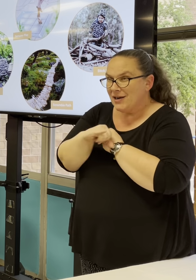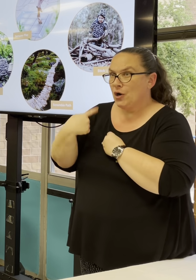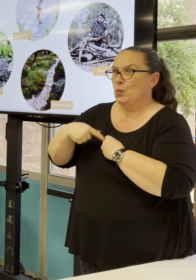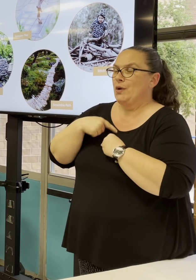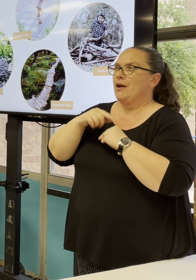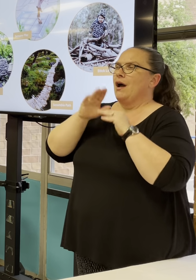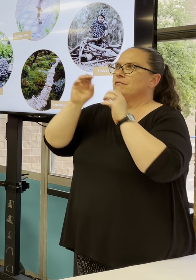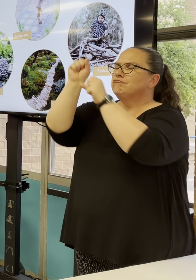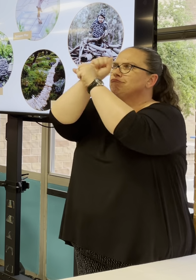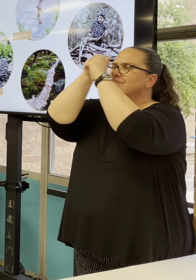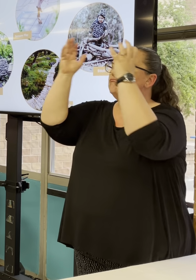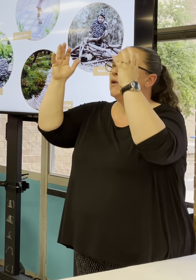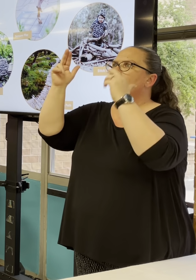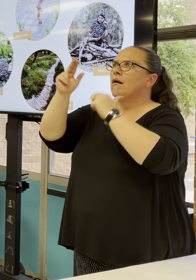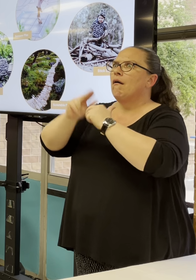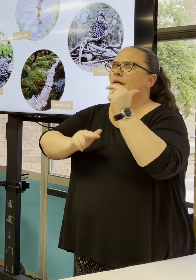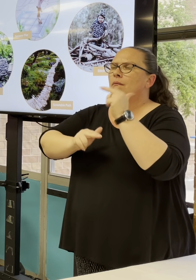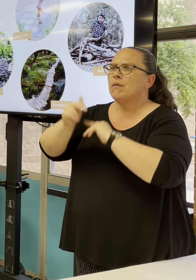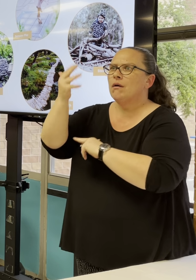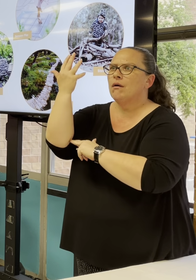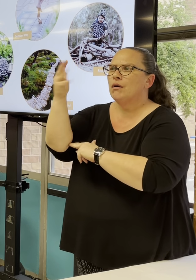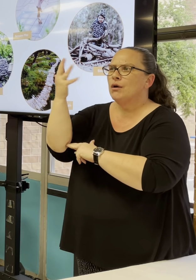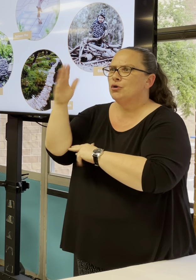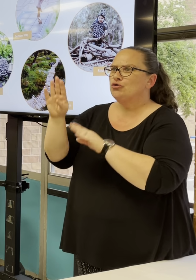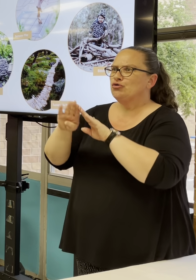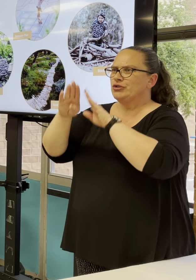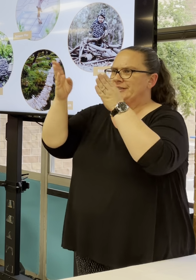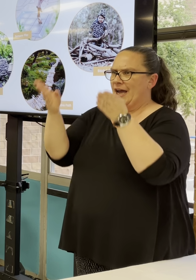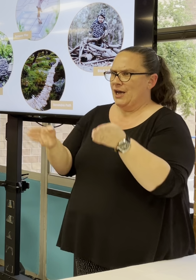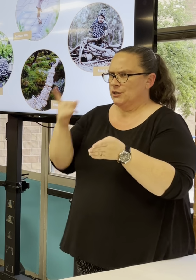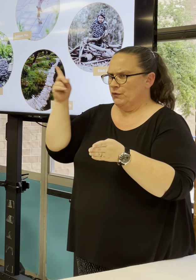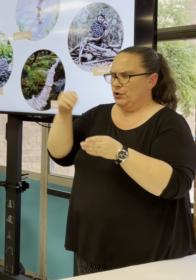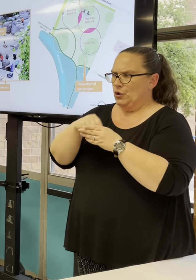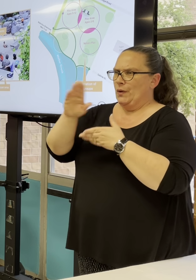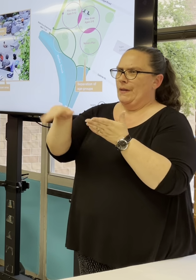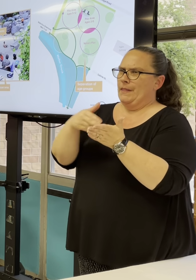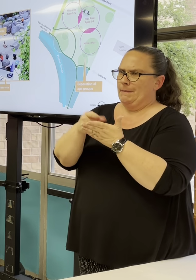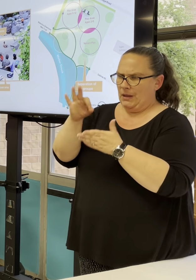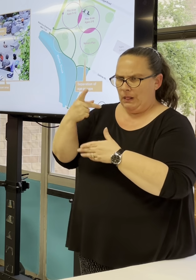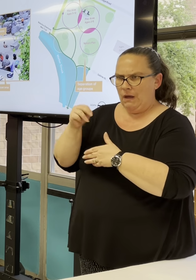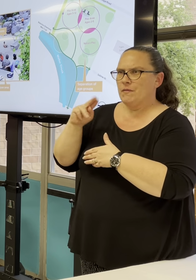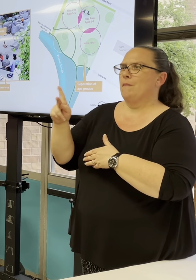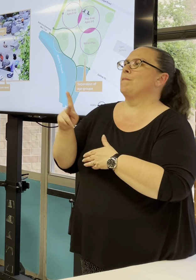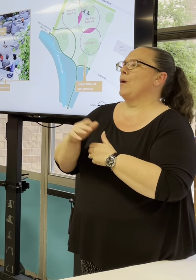great idea about building a tree house essentially for you in the middle of the park.